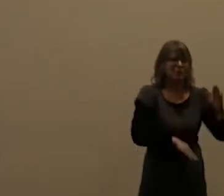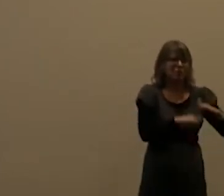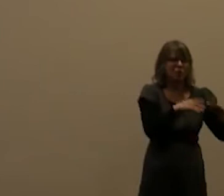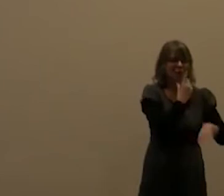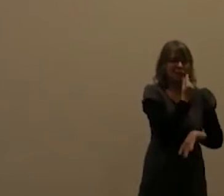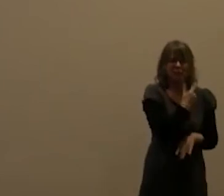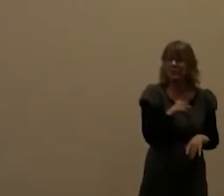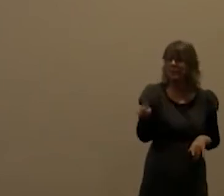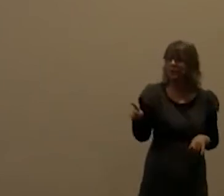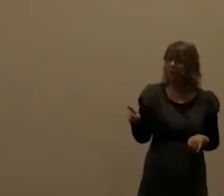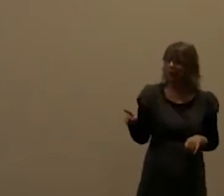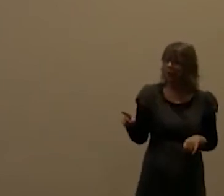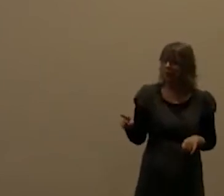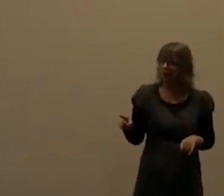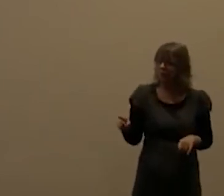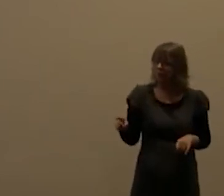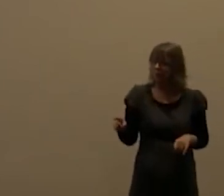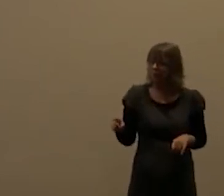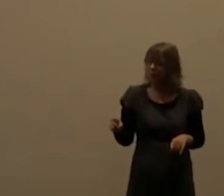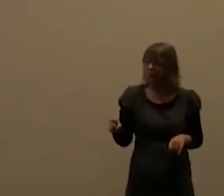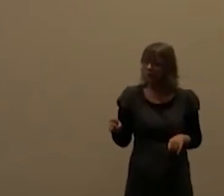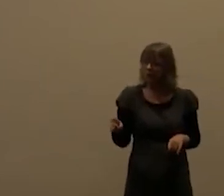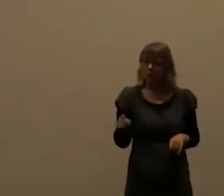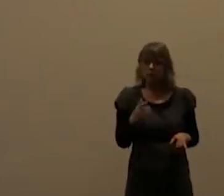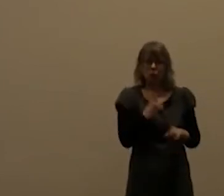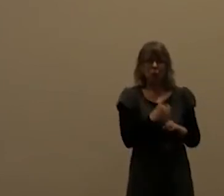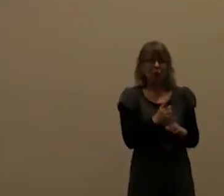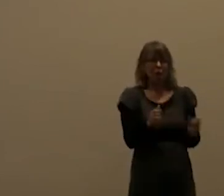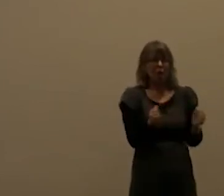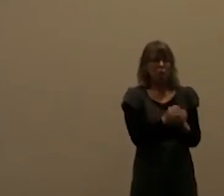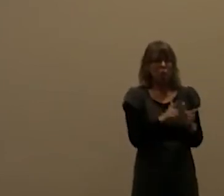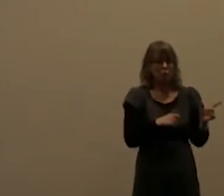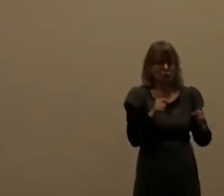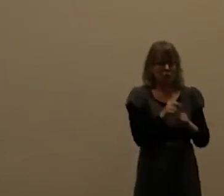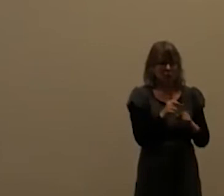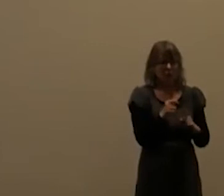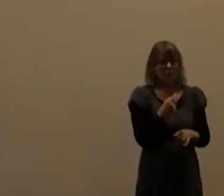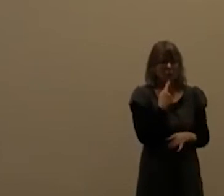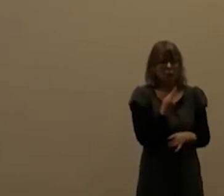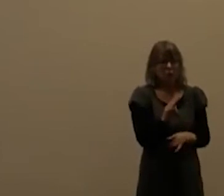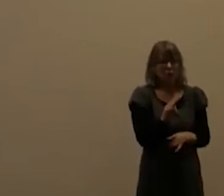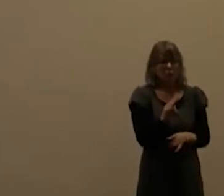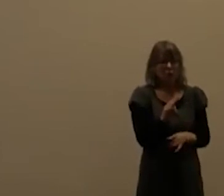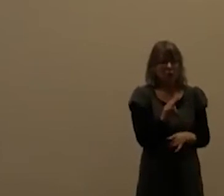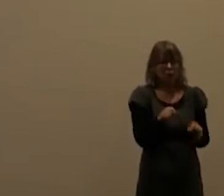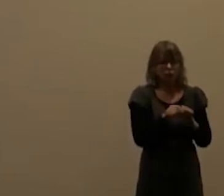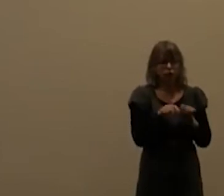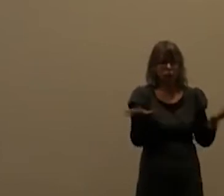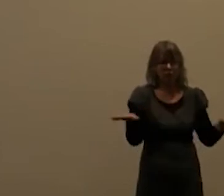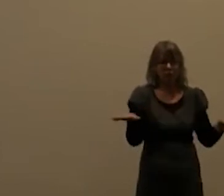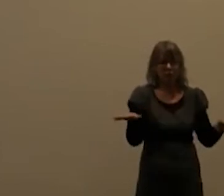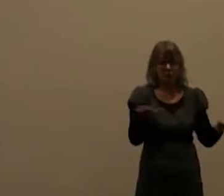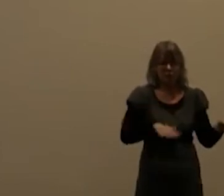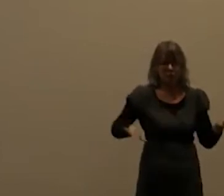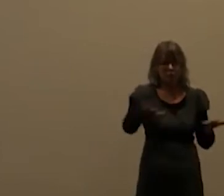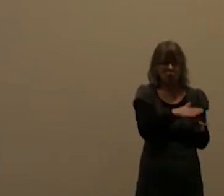sorry. When you turn the approvals up at the start, we mentioned it can go org wide.